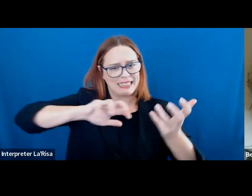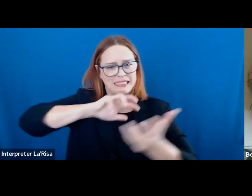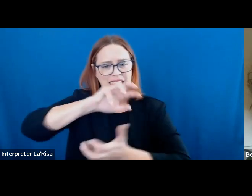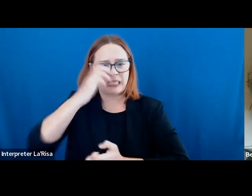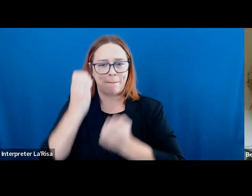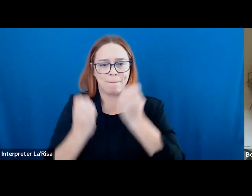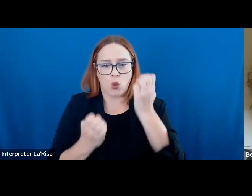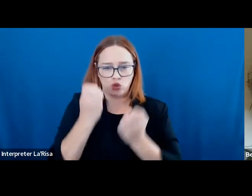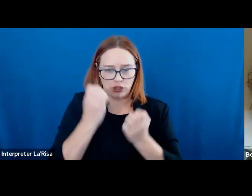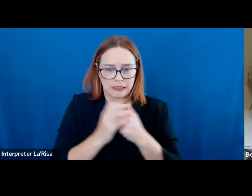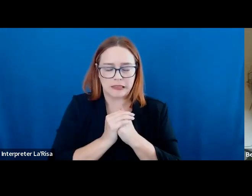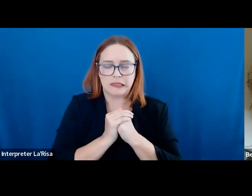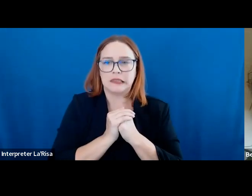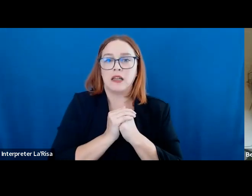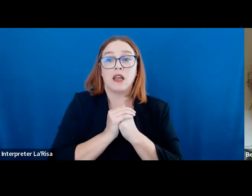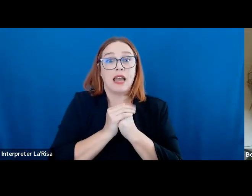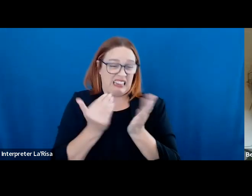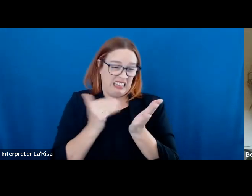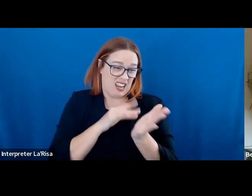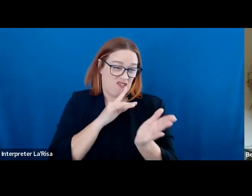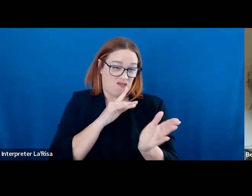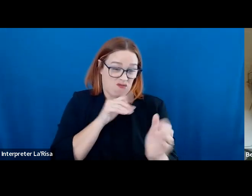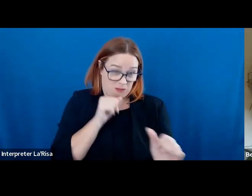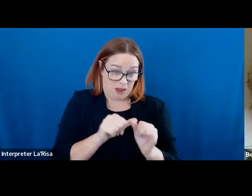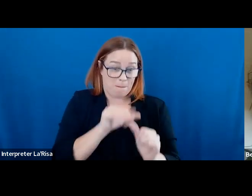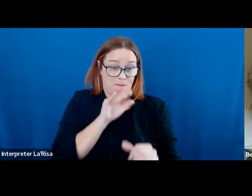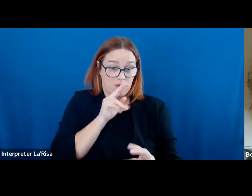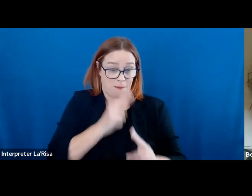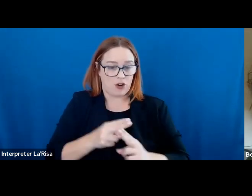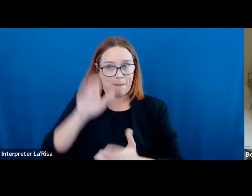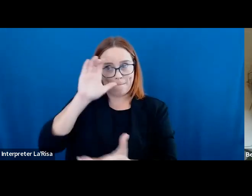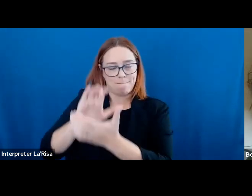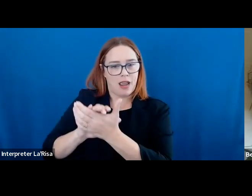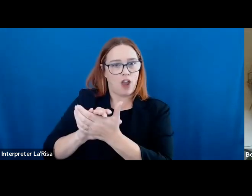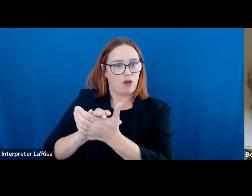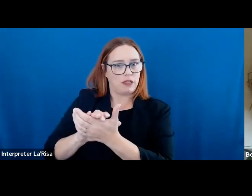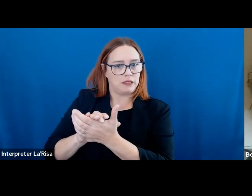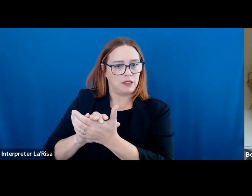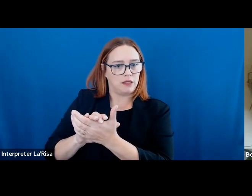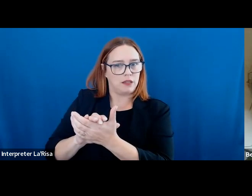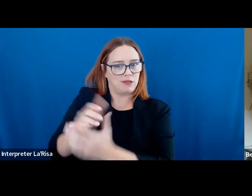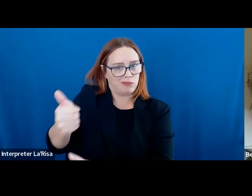was African American. He is African American. Been married to him for 42 years.